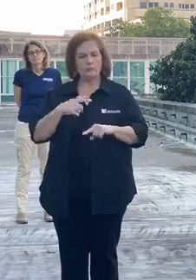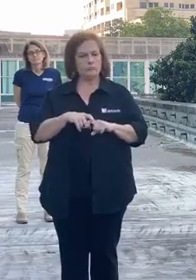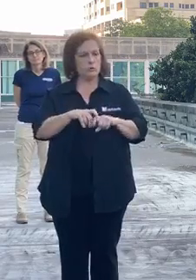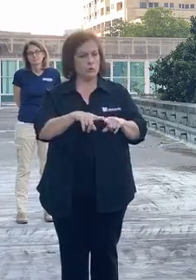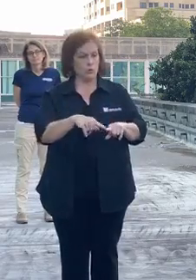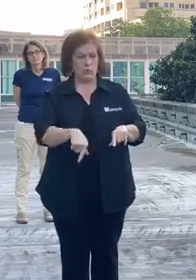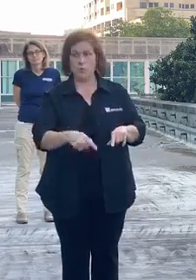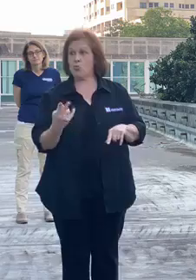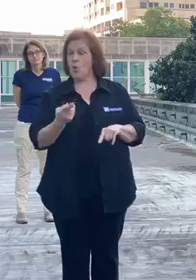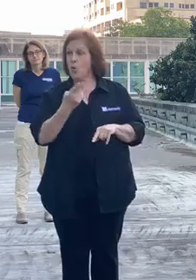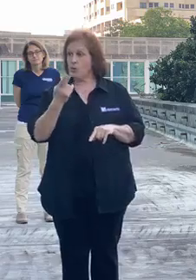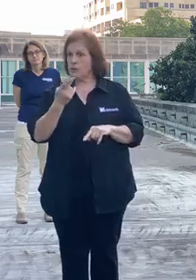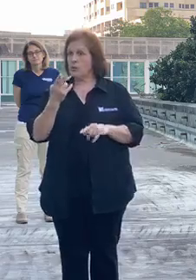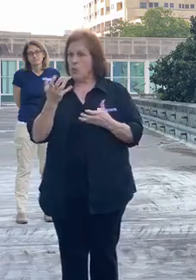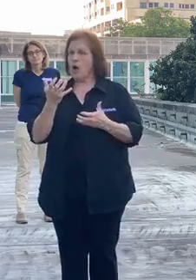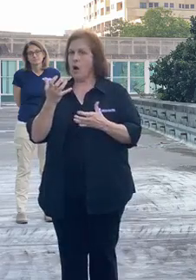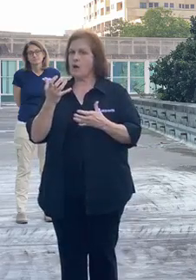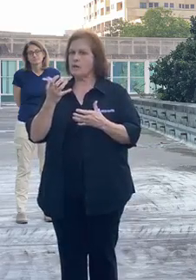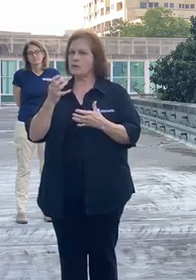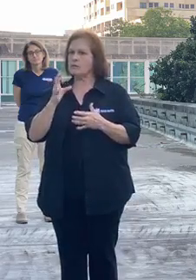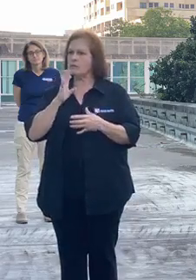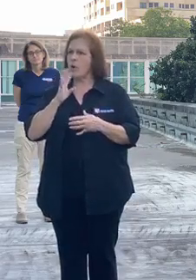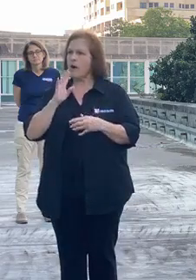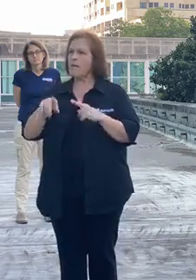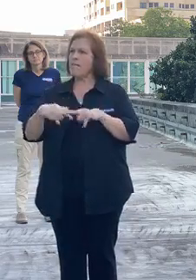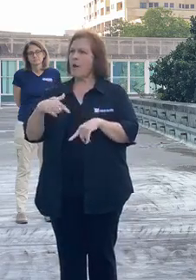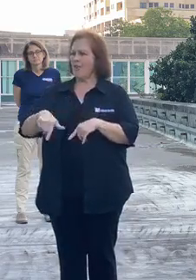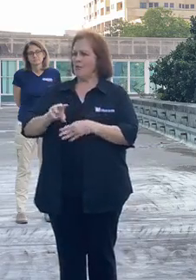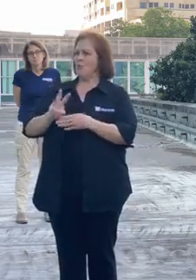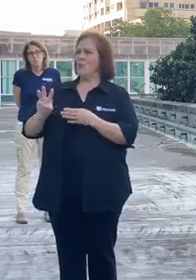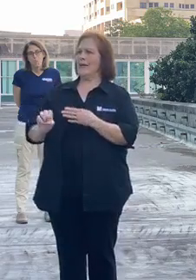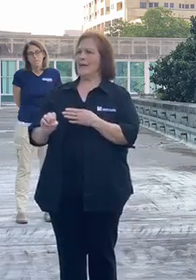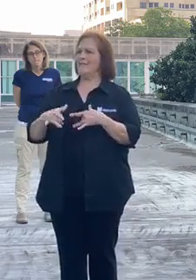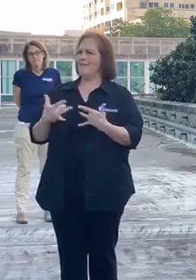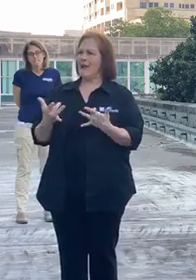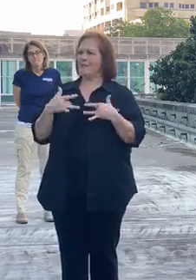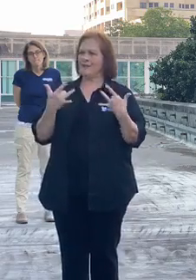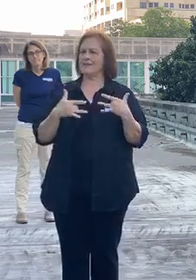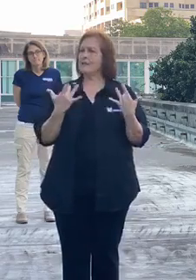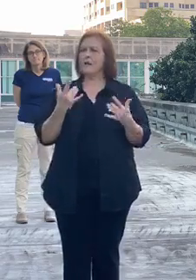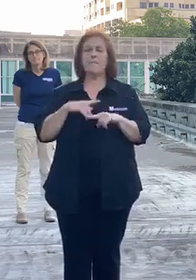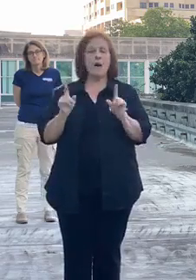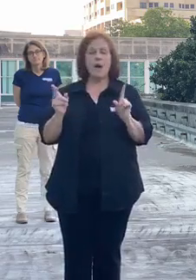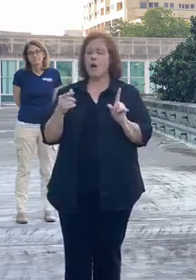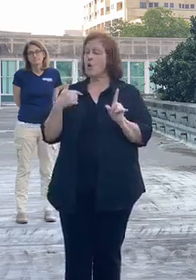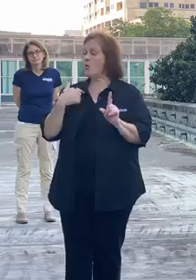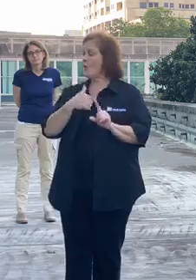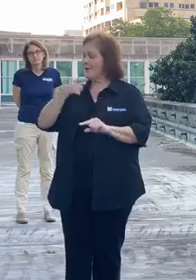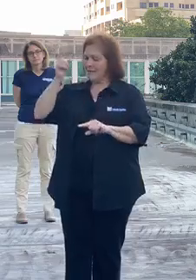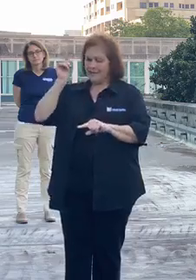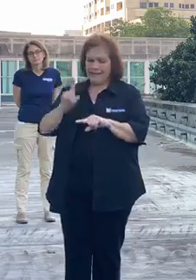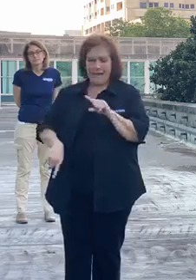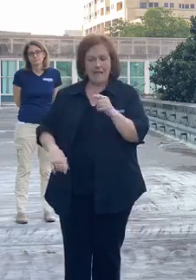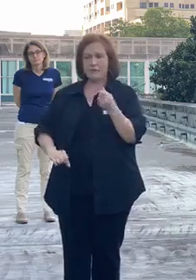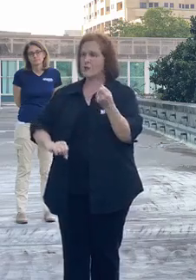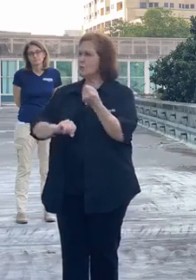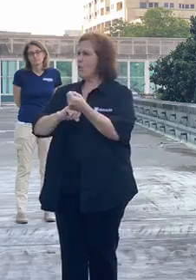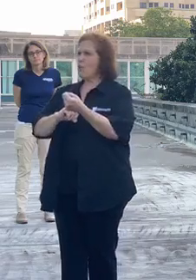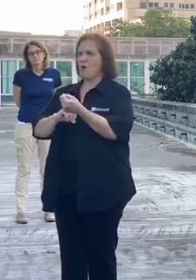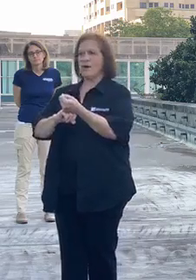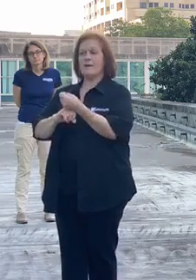today, to speak towards the upcoming weekend. But we cannot